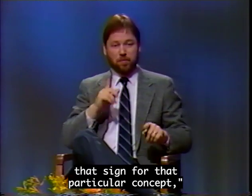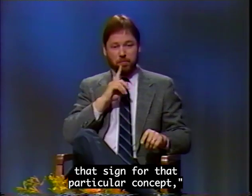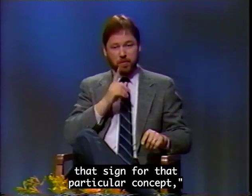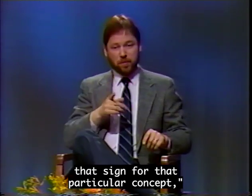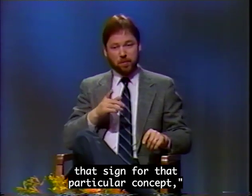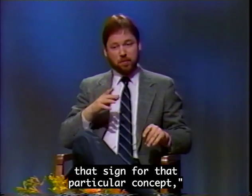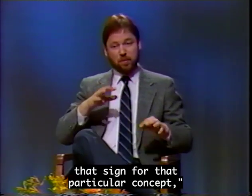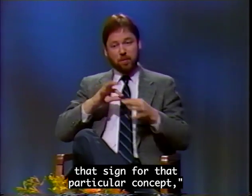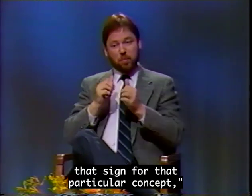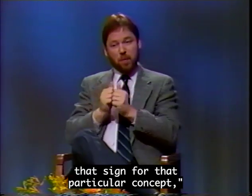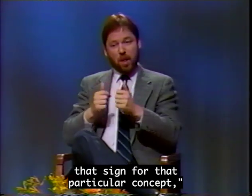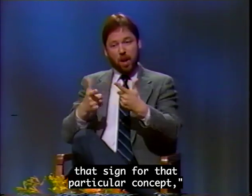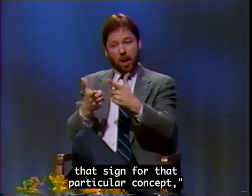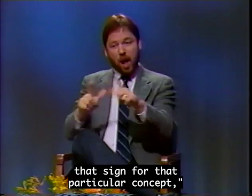particular concept.